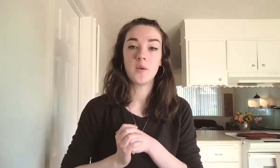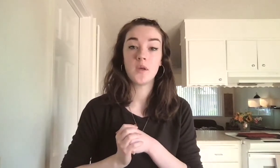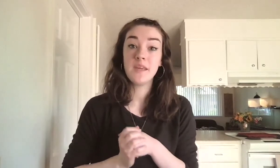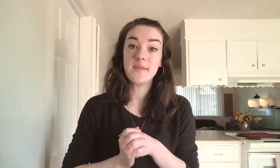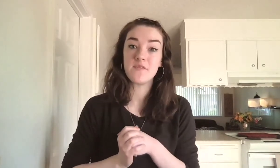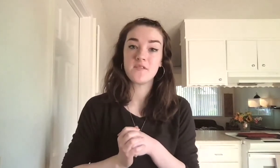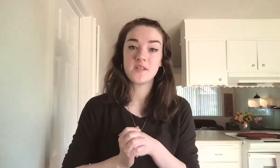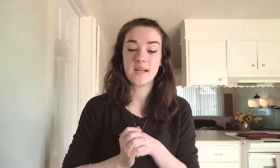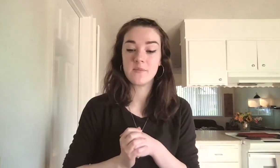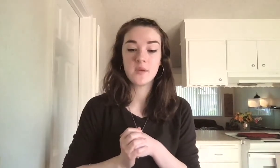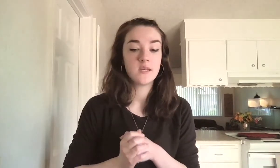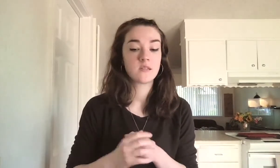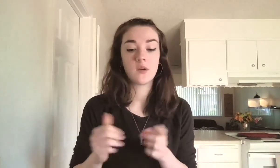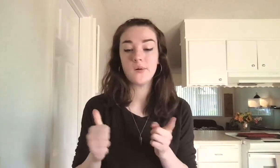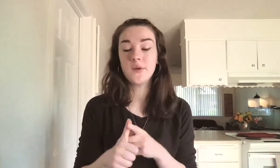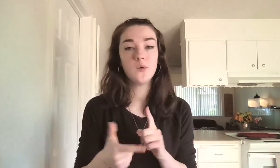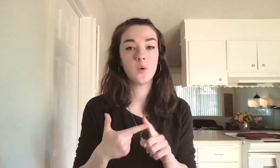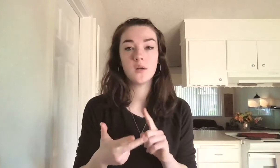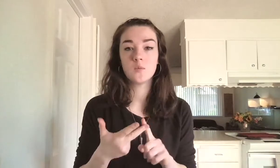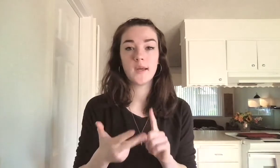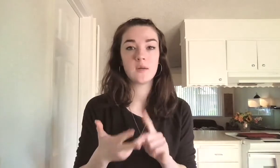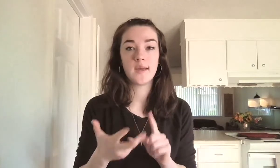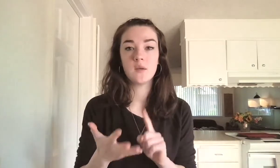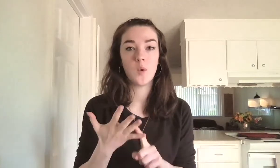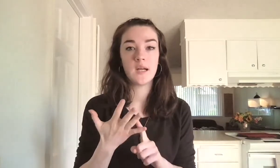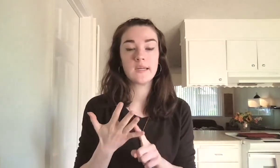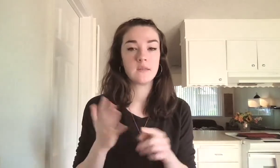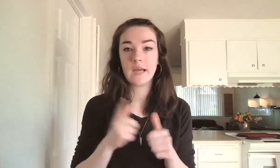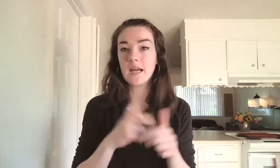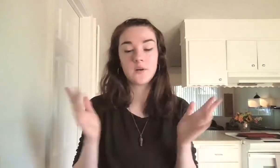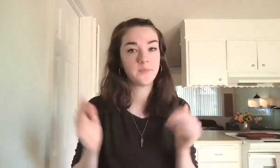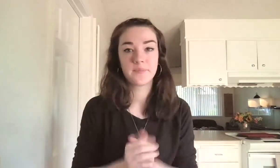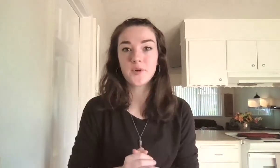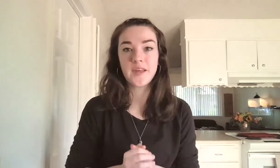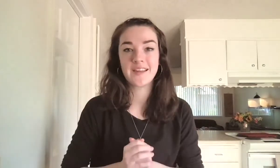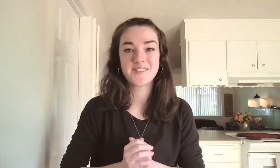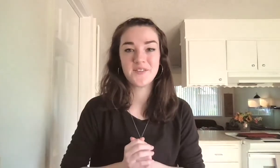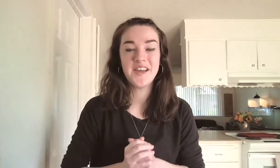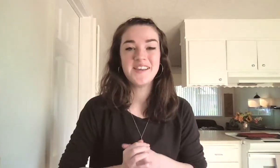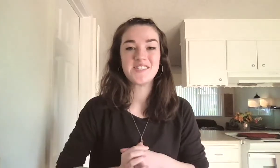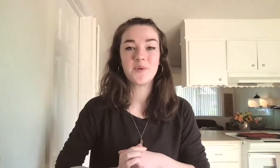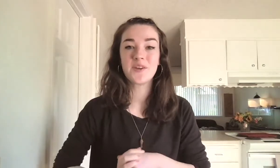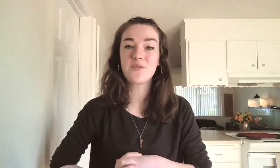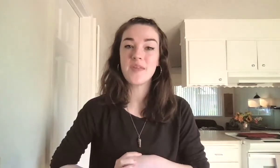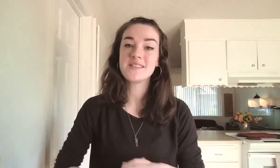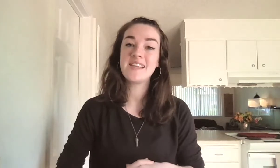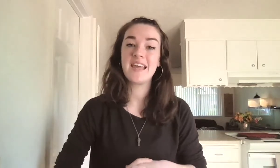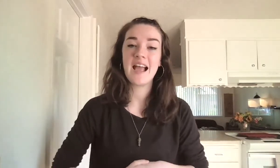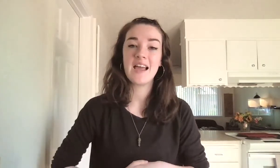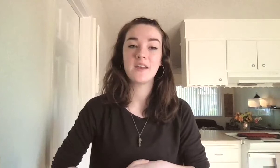meeting them for the first time. So who, what, where, when, why, how, all that kind of stuff. So we're going to go through that today, and